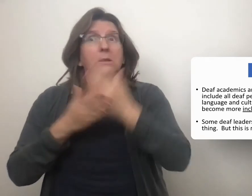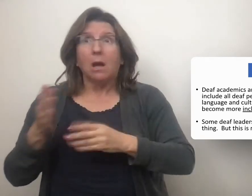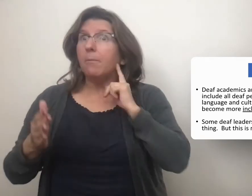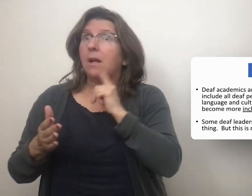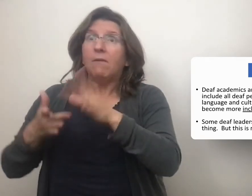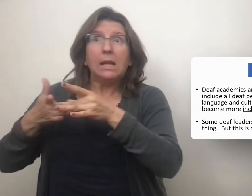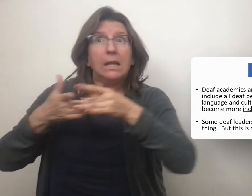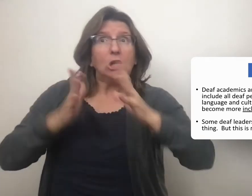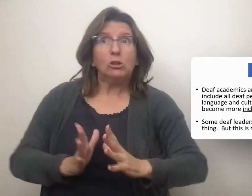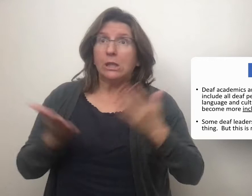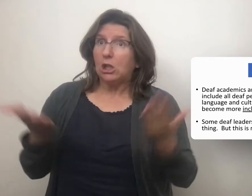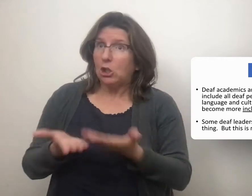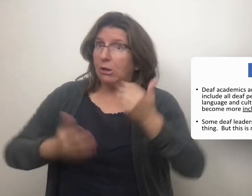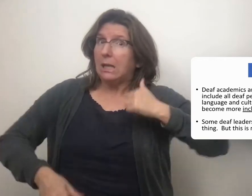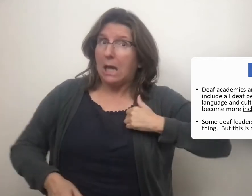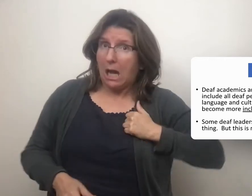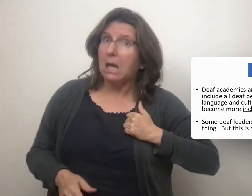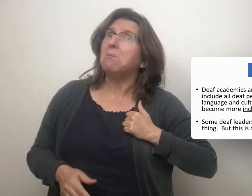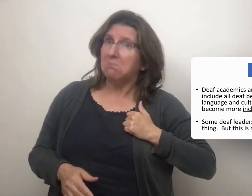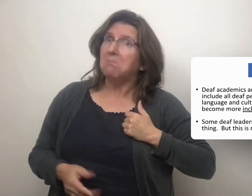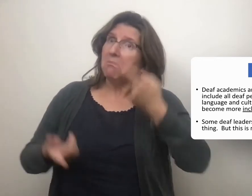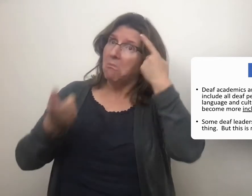Some deaf leaders in Canada agree with this approach,